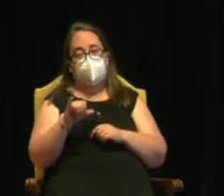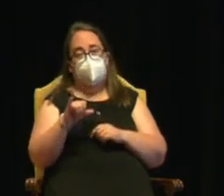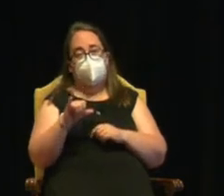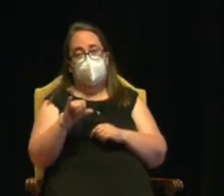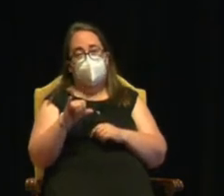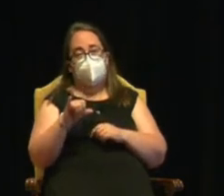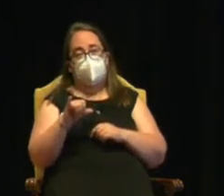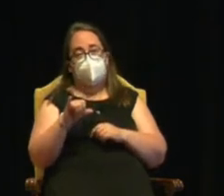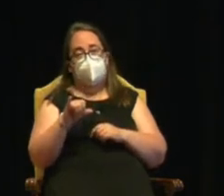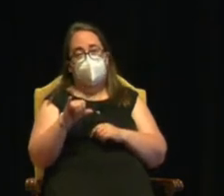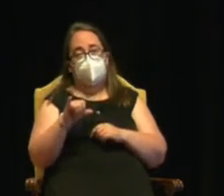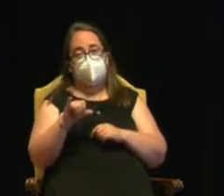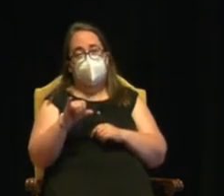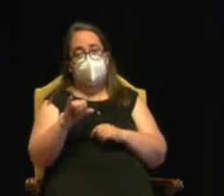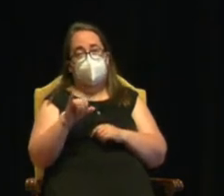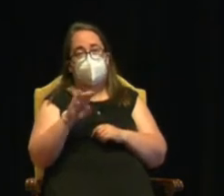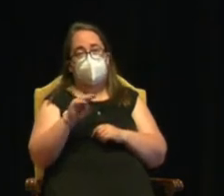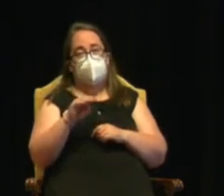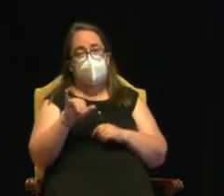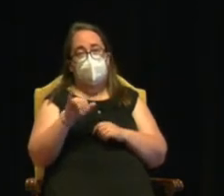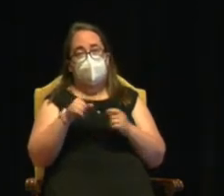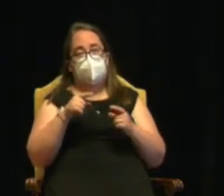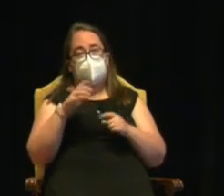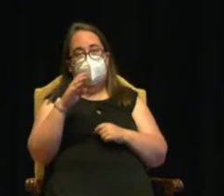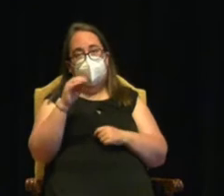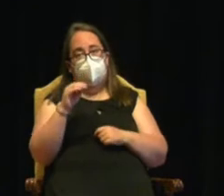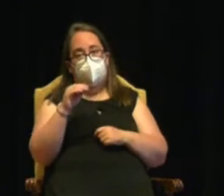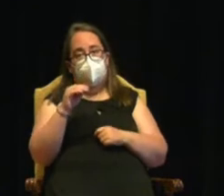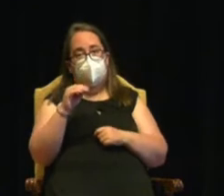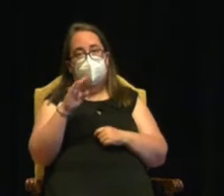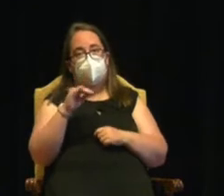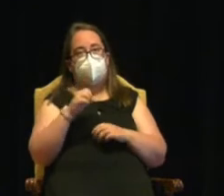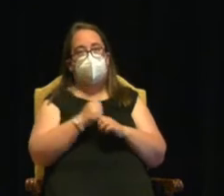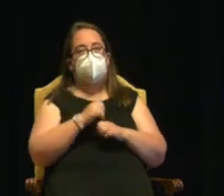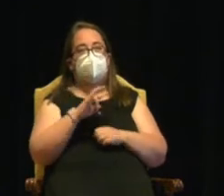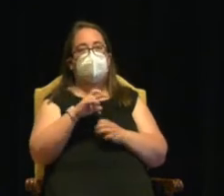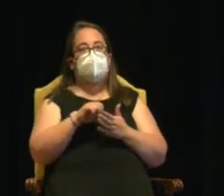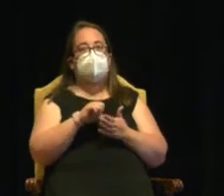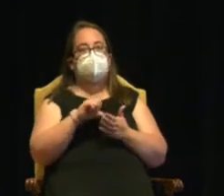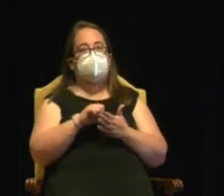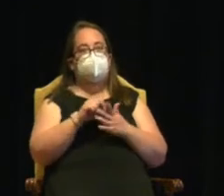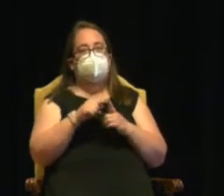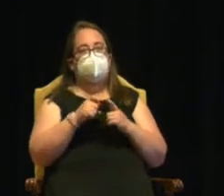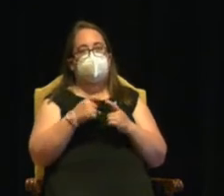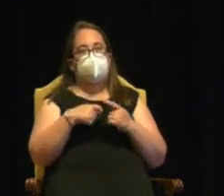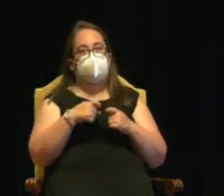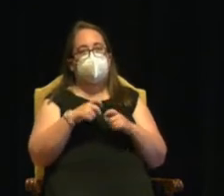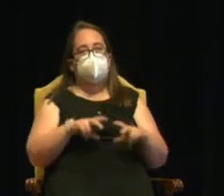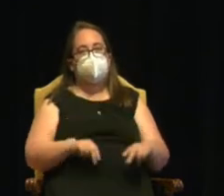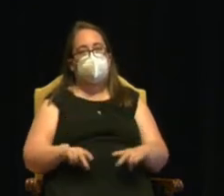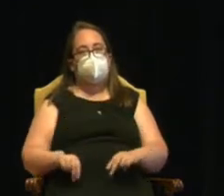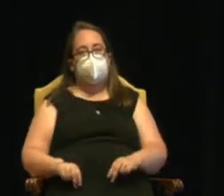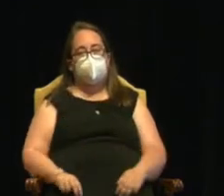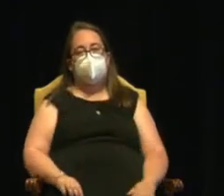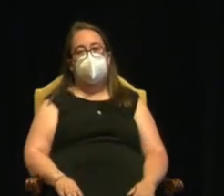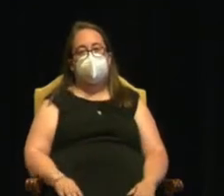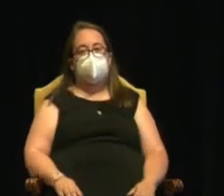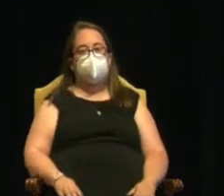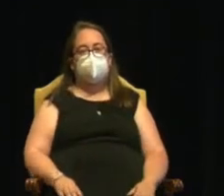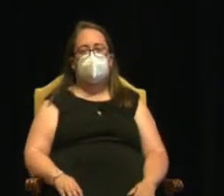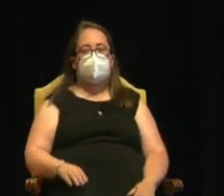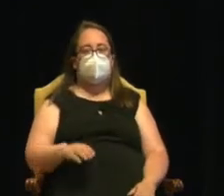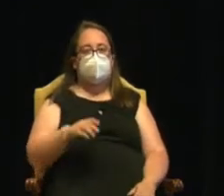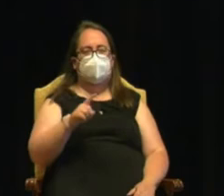know, the My Struggle guy. The guy who can get like 7 pages out of changing a diaper. I mean, that's Carl Nosgaard?